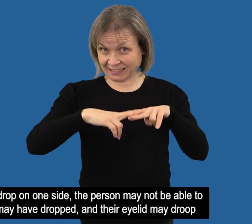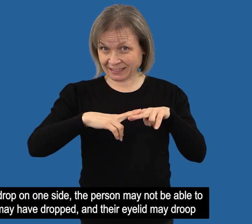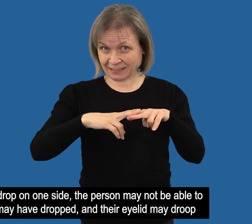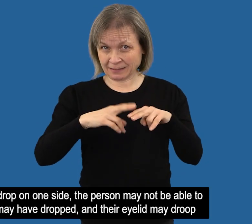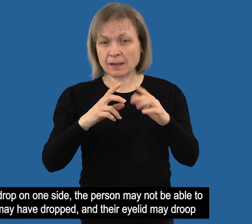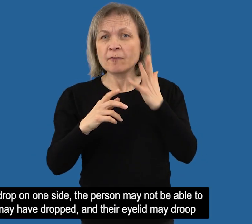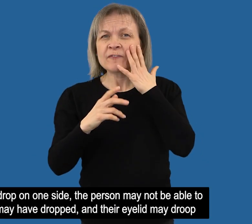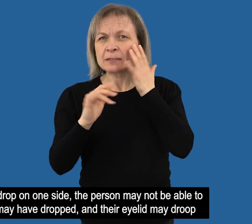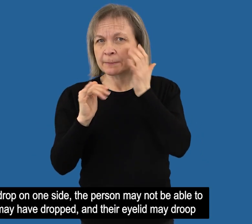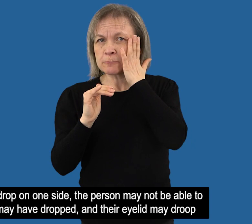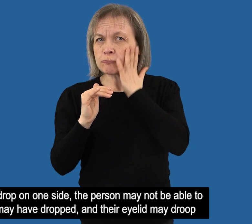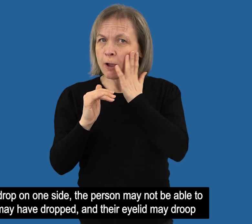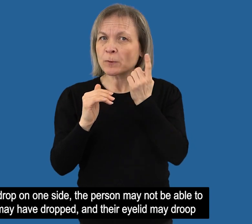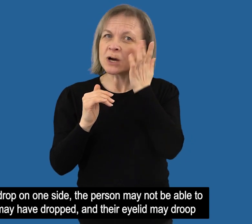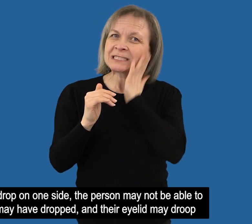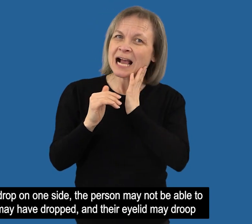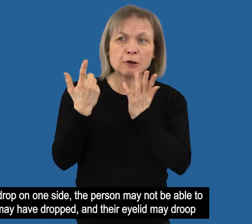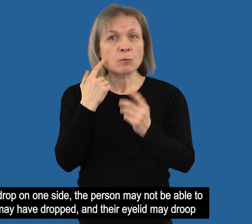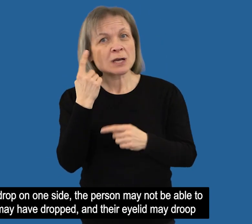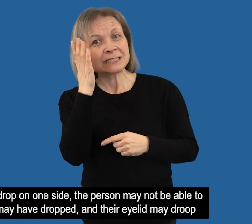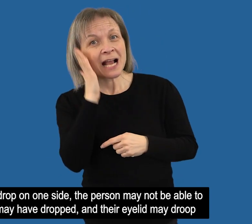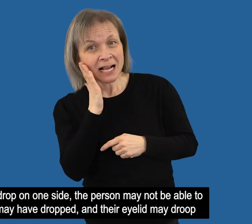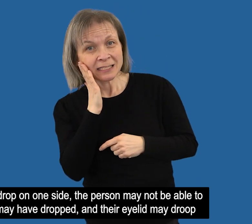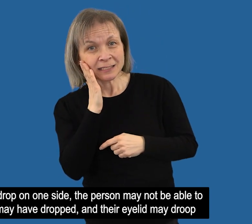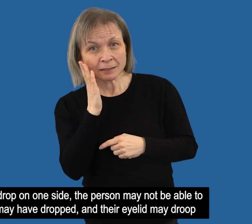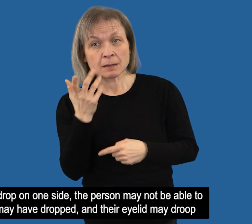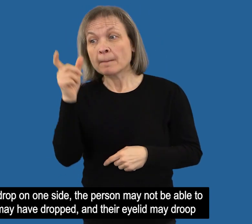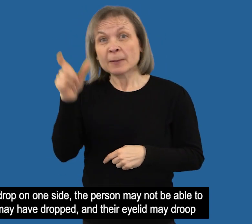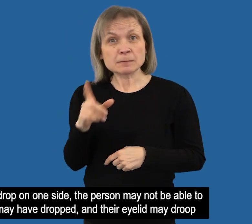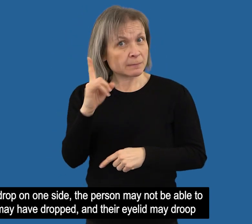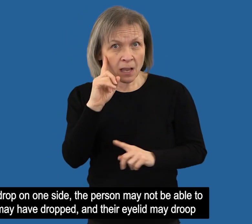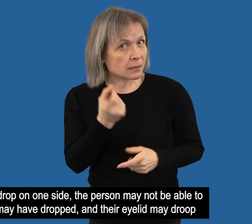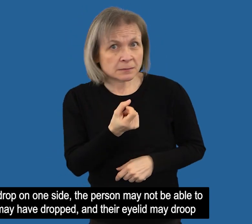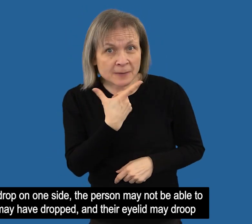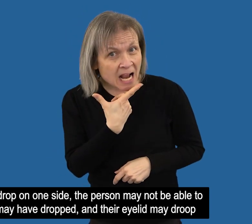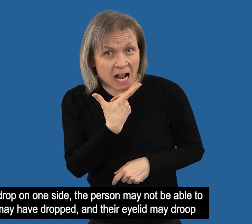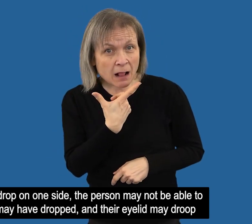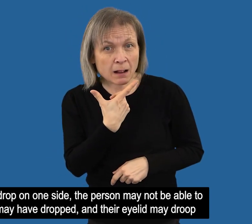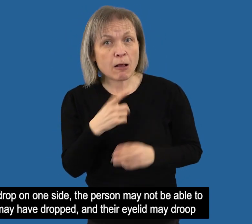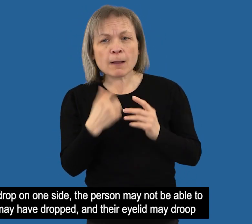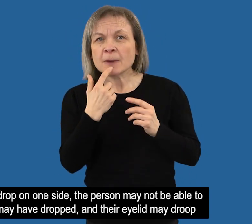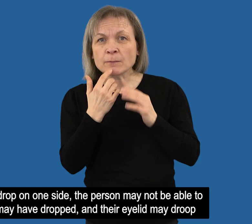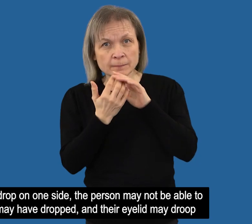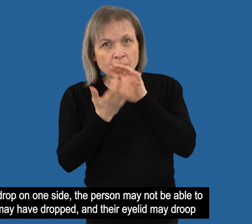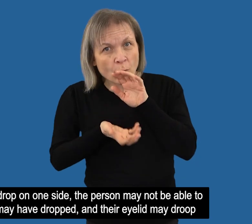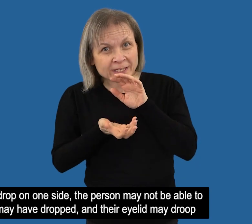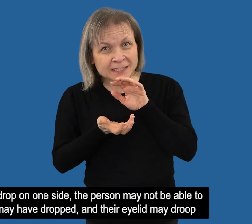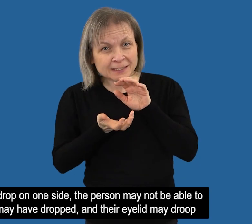face. The face might drop on one side. The person may not be able to smile, or their mouth may have drops, and